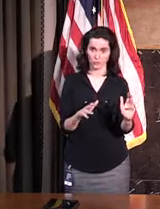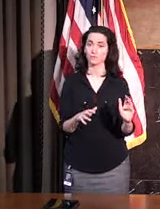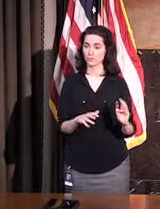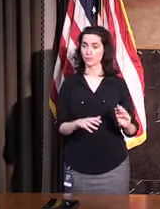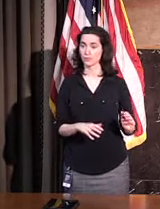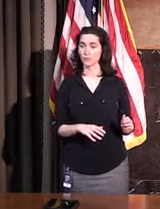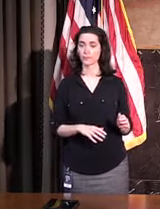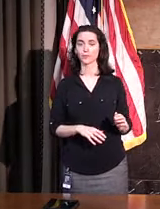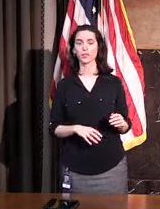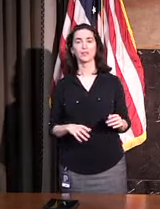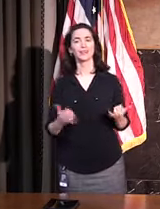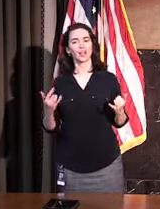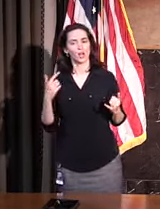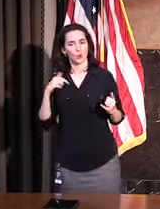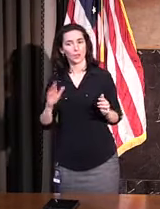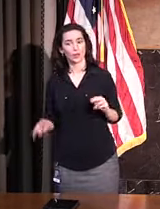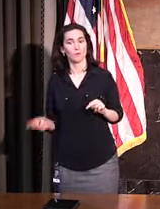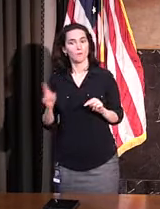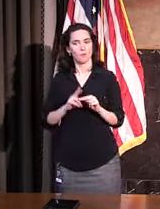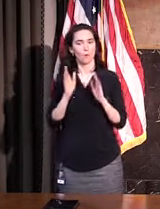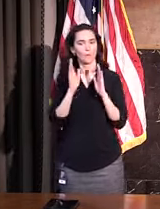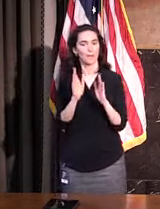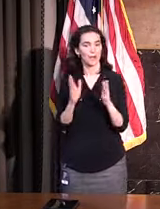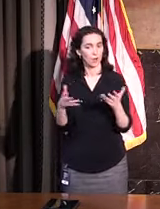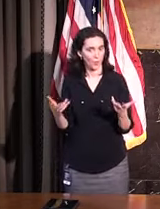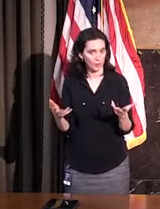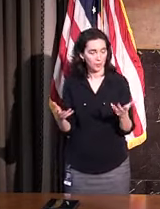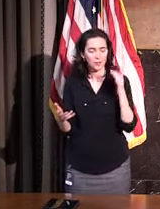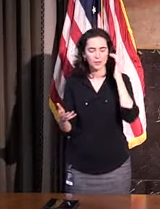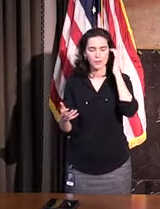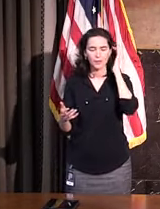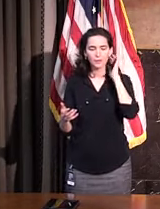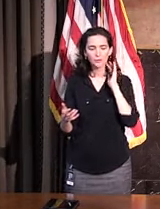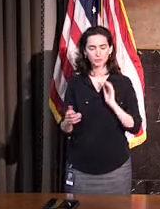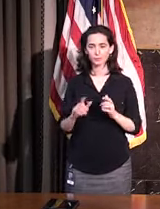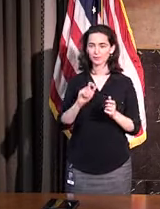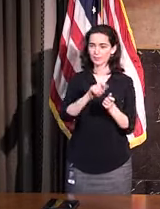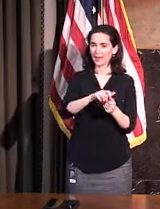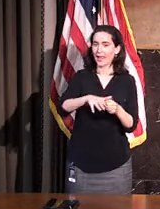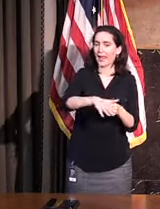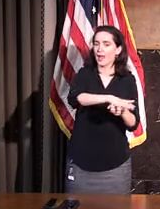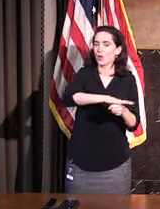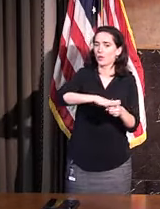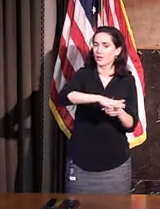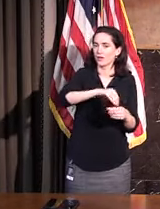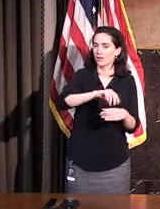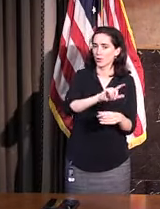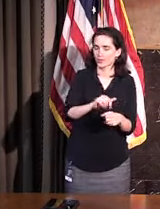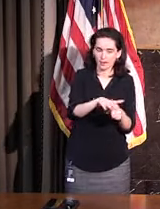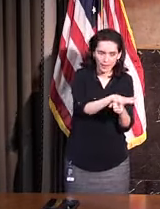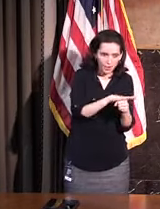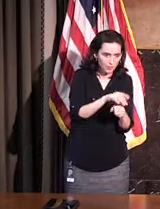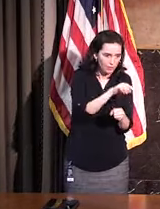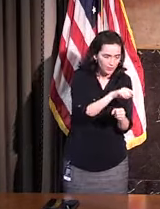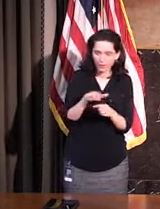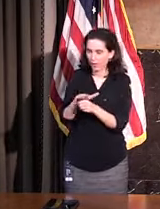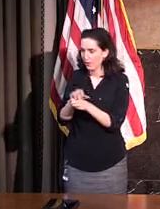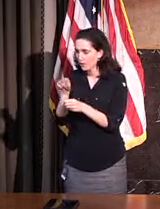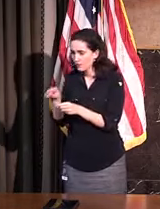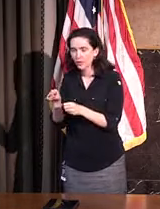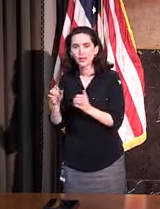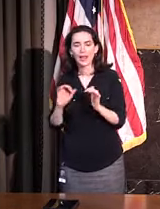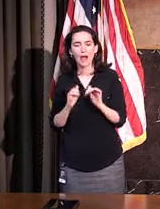at with increasing frequency going forward is honing in on particular areas in Louisiana and trying to see where we need to